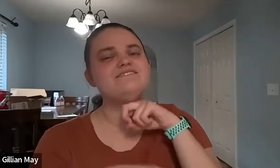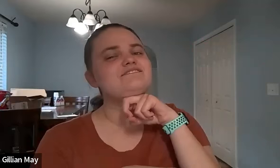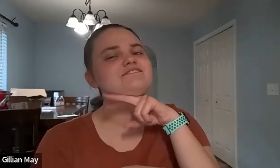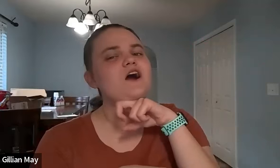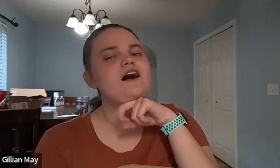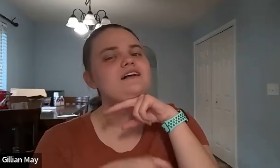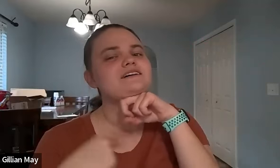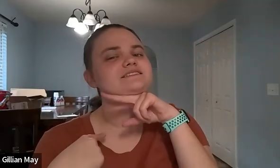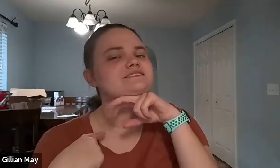frog.